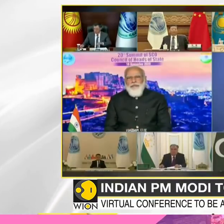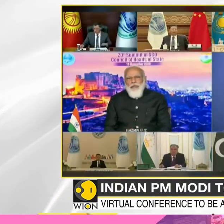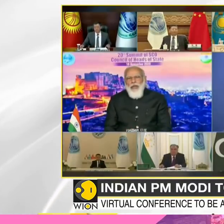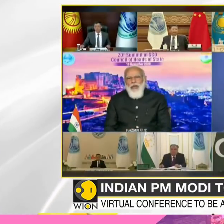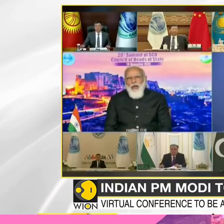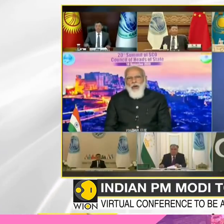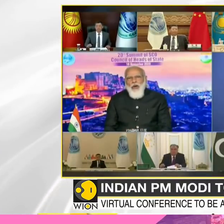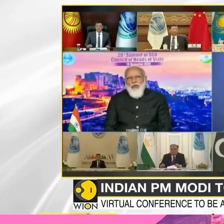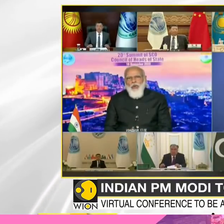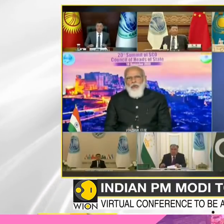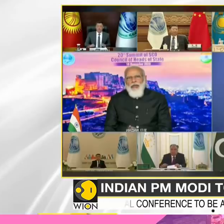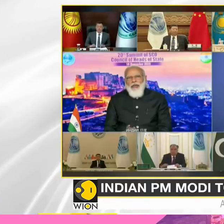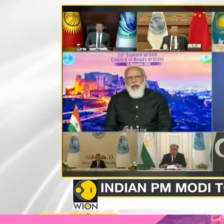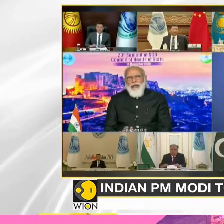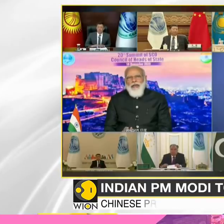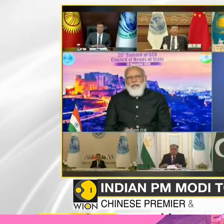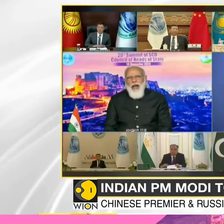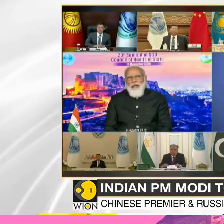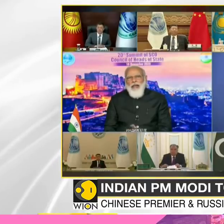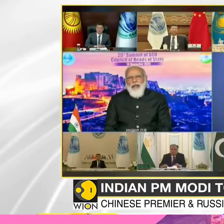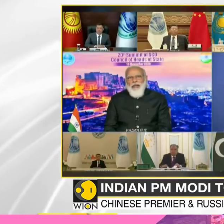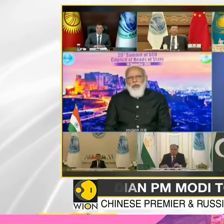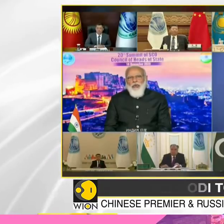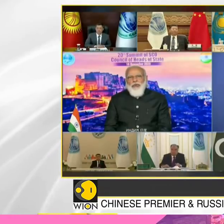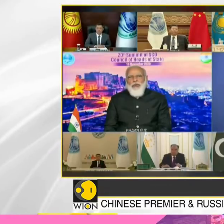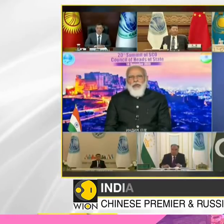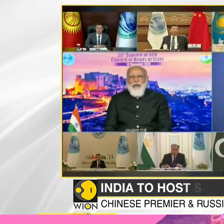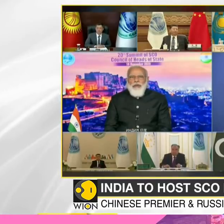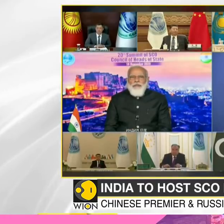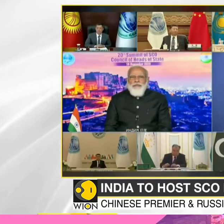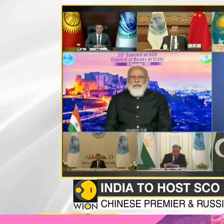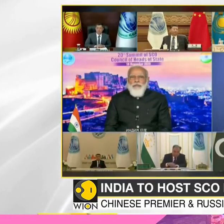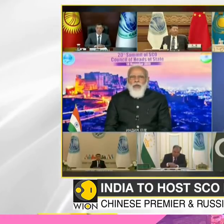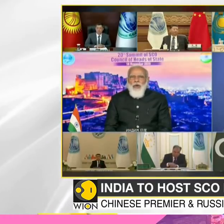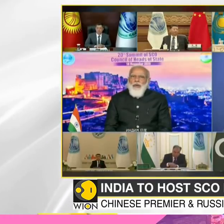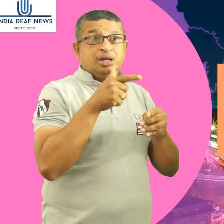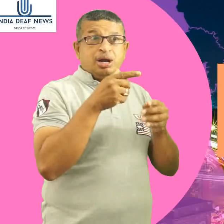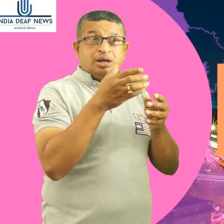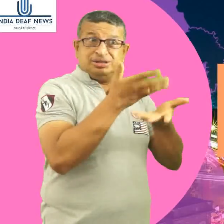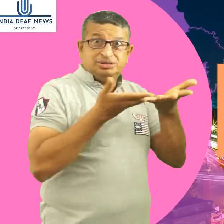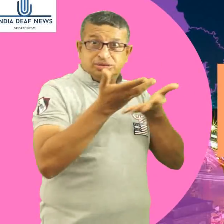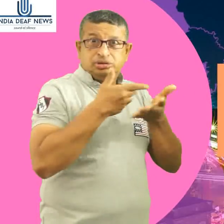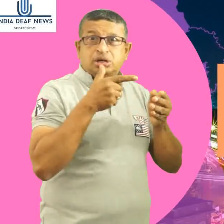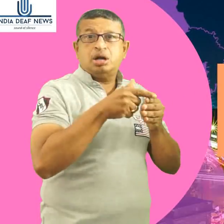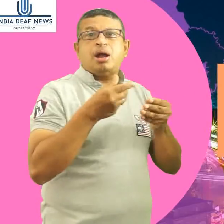approving its annual budget as well. Earlier this month, Indian Prime Minister Narendra Modi.